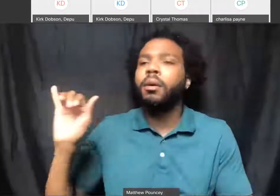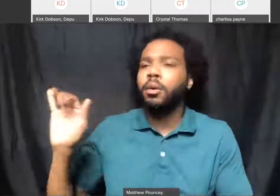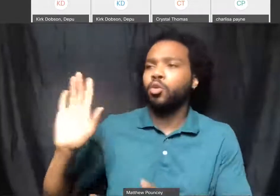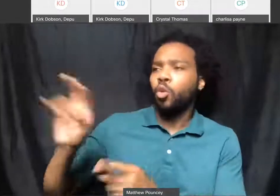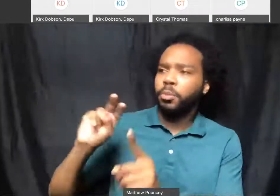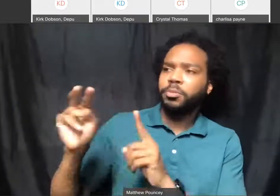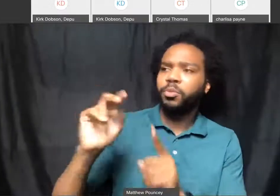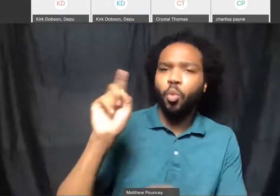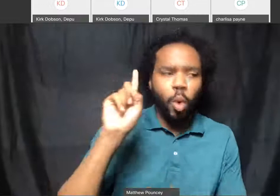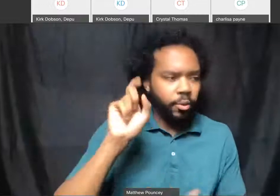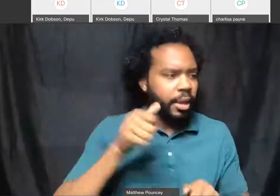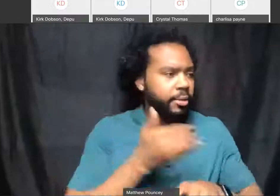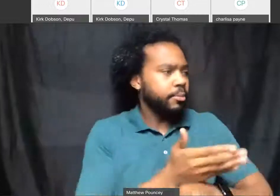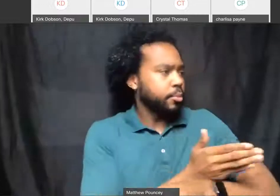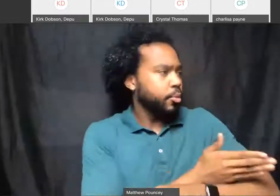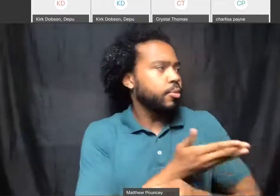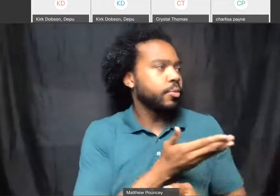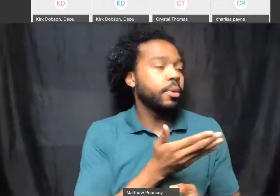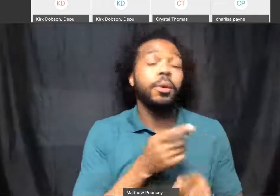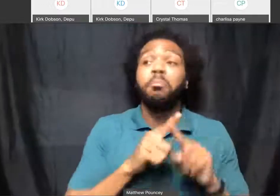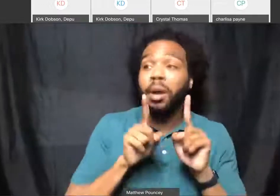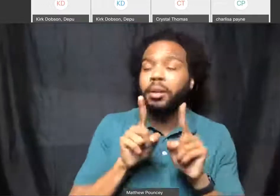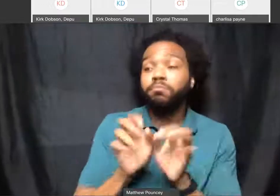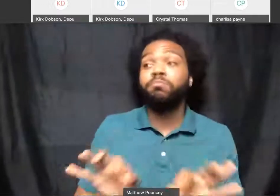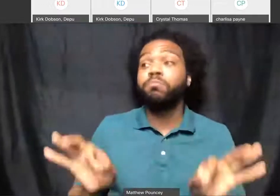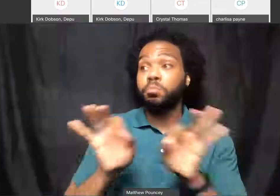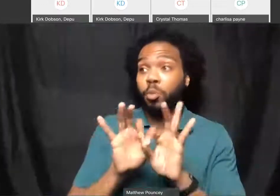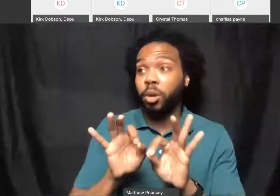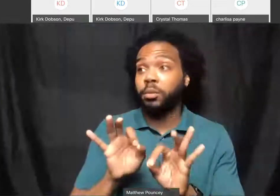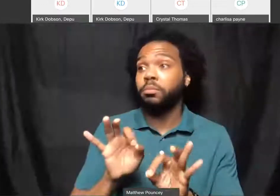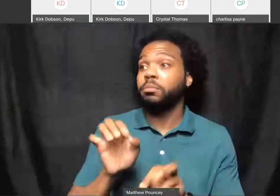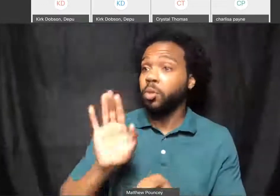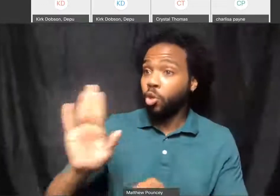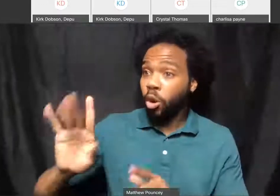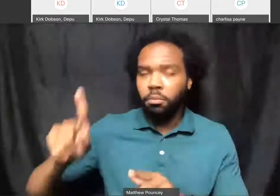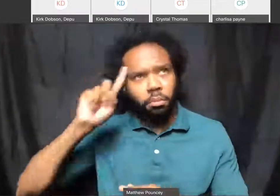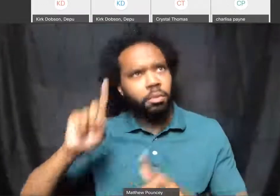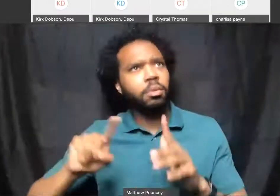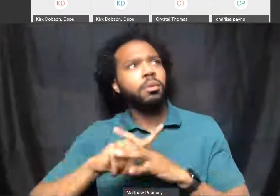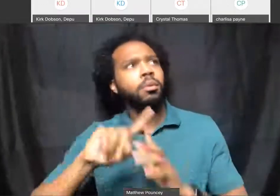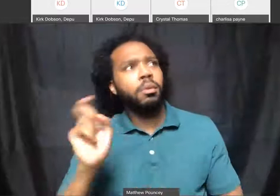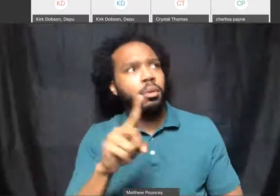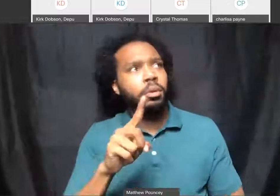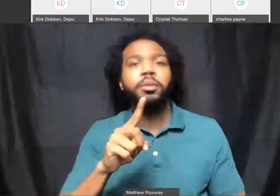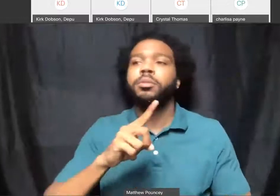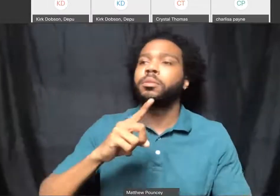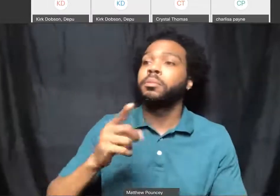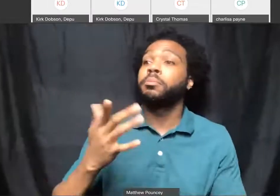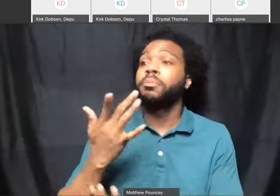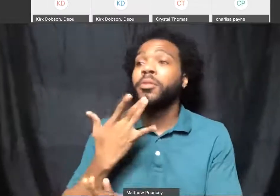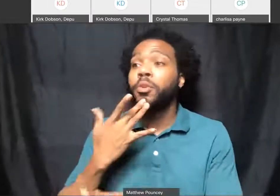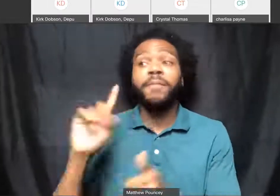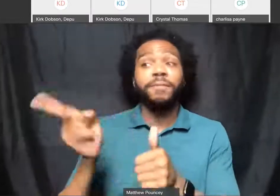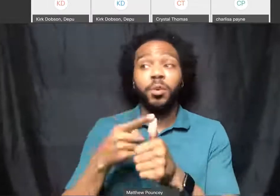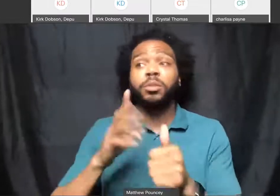be tightened up. But it's essential, as there are questions, to raise them preferably first to the service